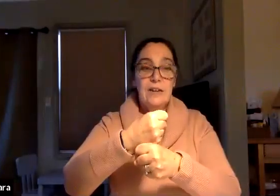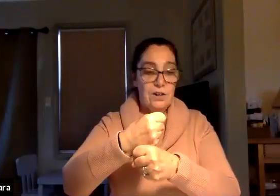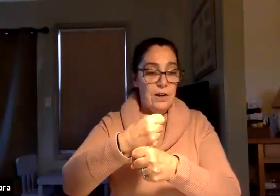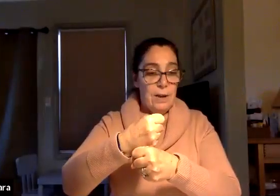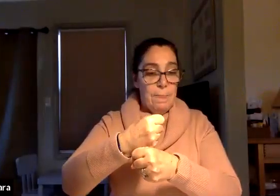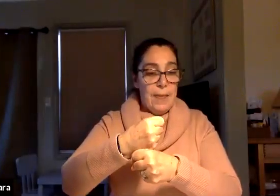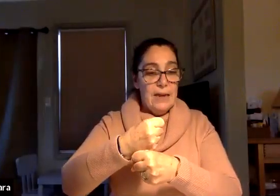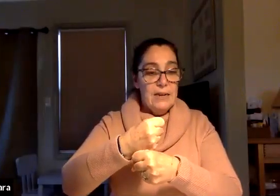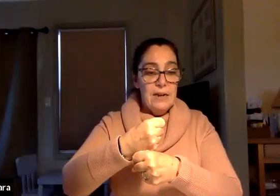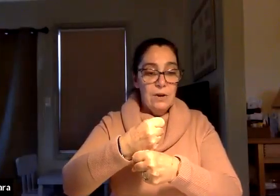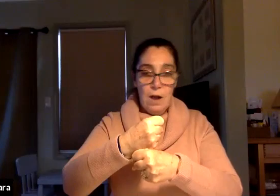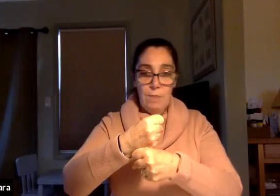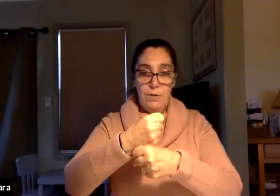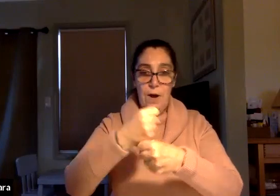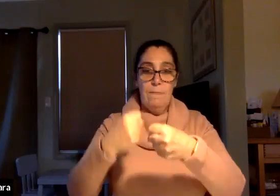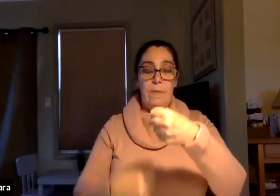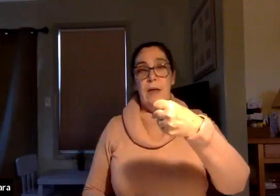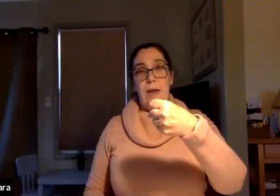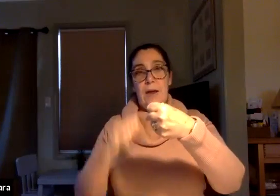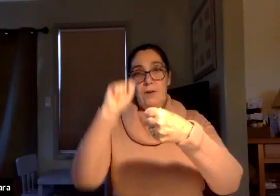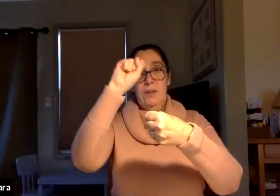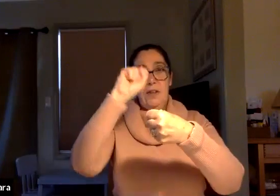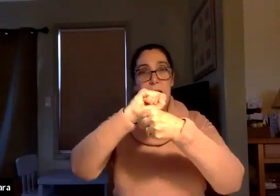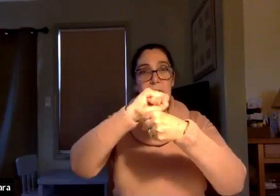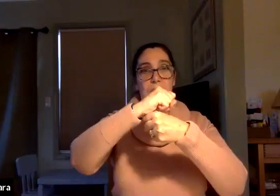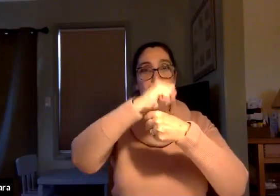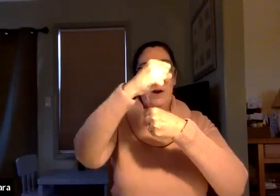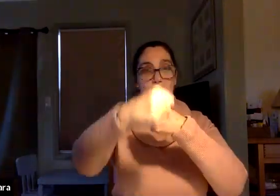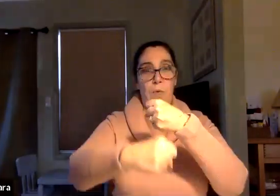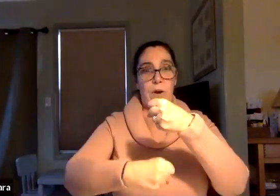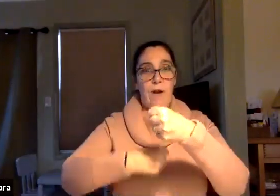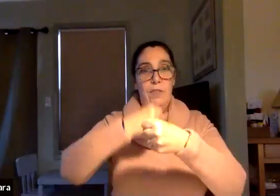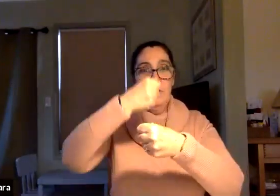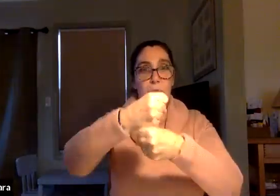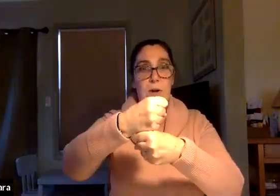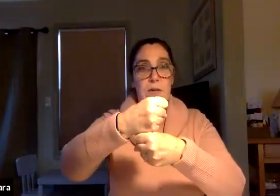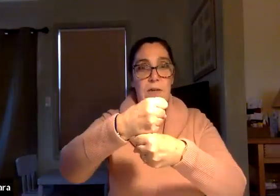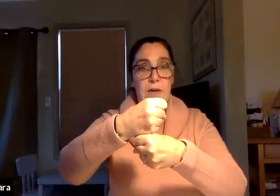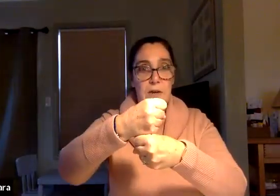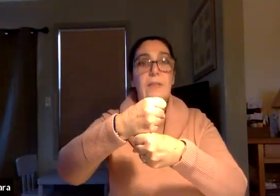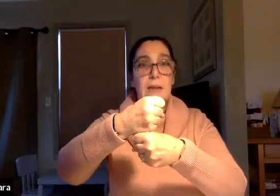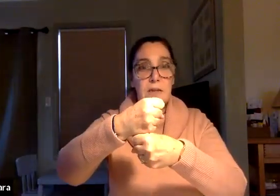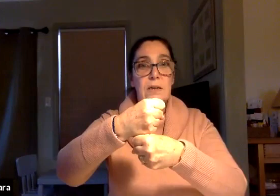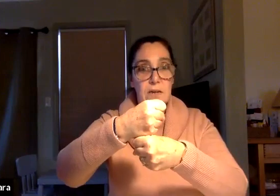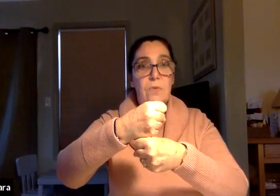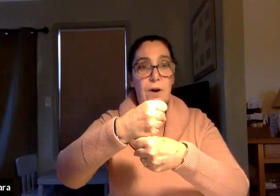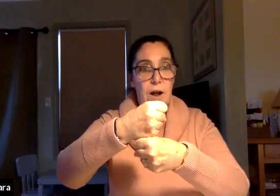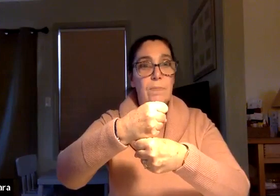year. And year comes from, here's the sun. It's going all the way around the earth once. That's where it comes